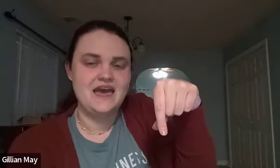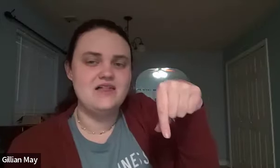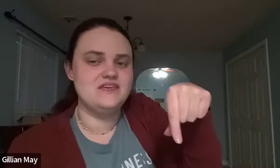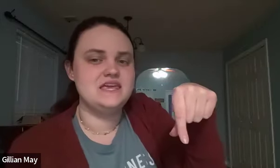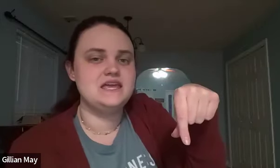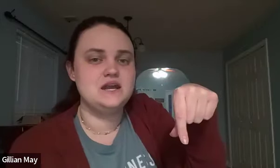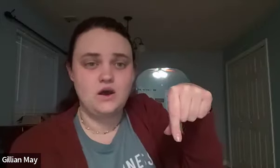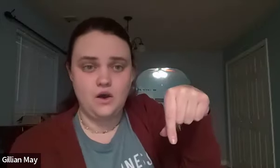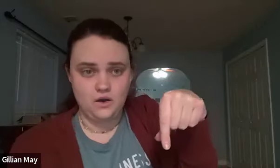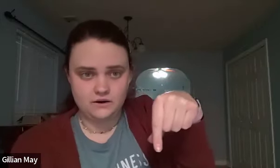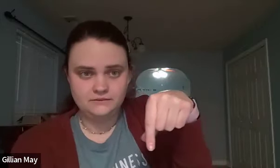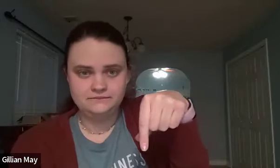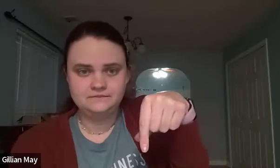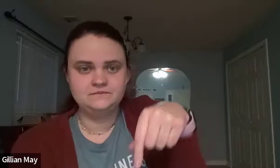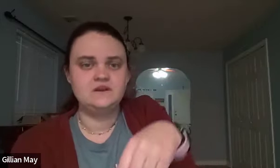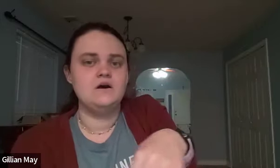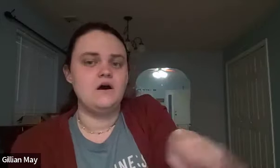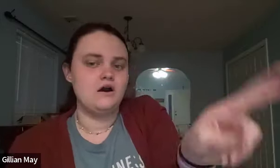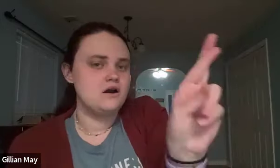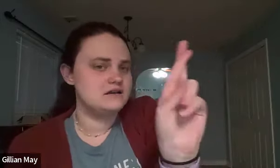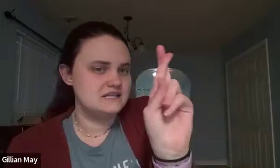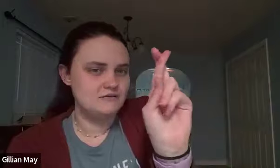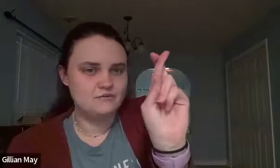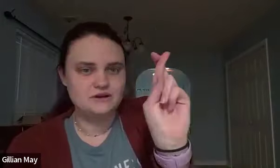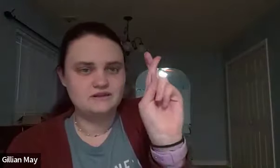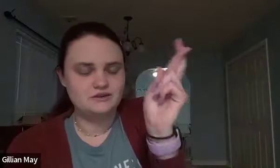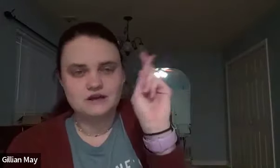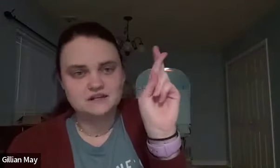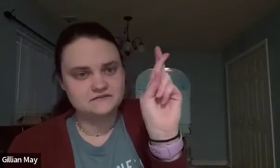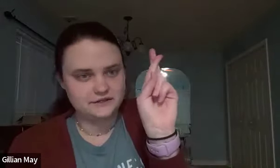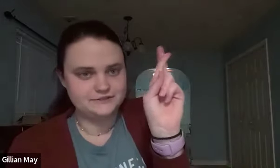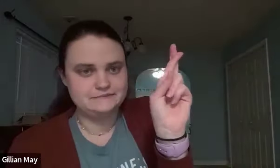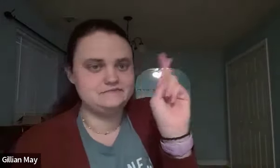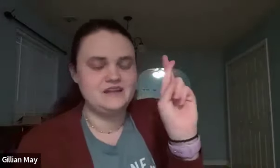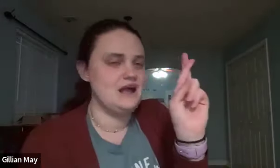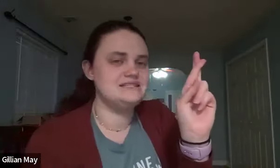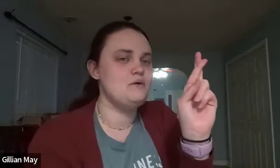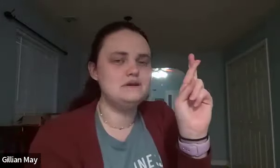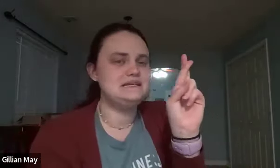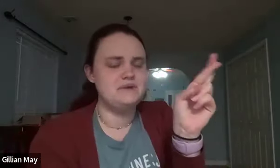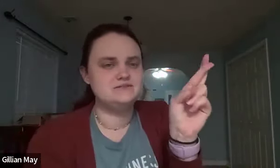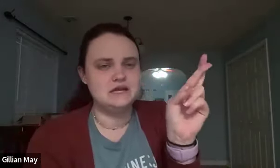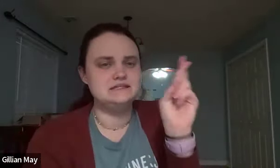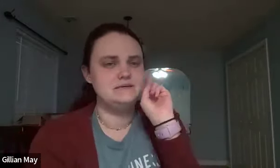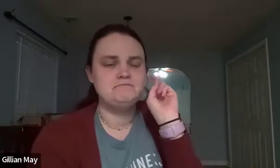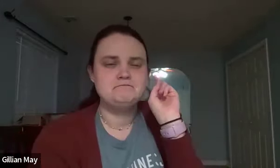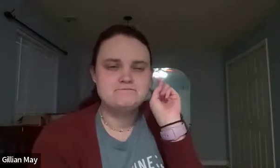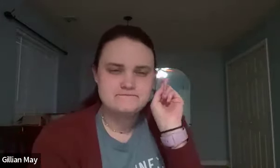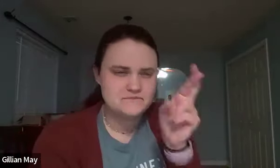And then R. R is like when we're crossing our fingers. See, I want to say best friends, but there's